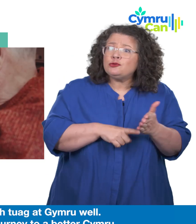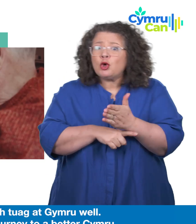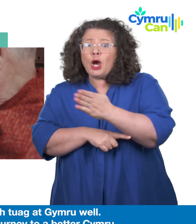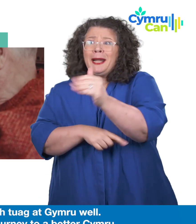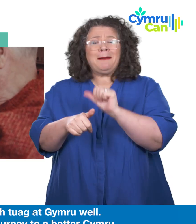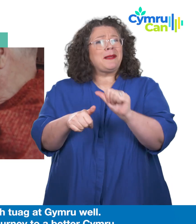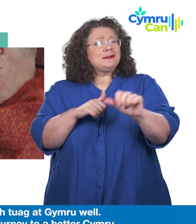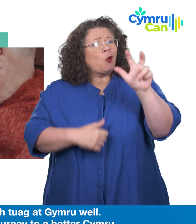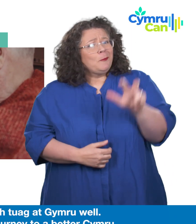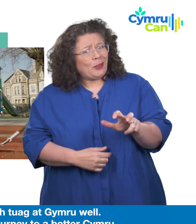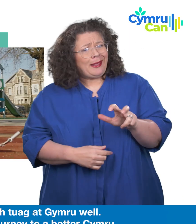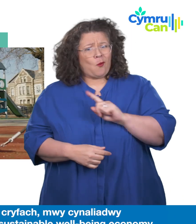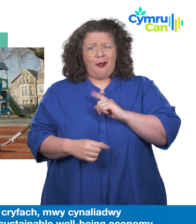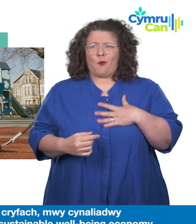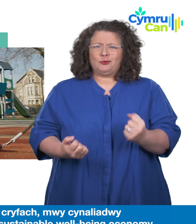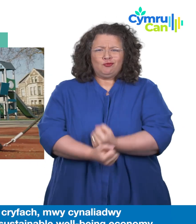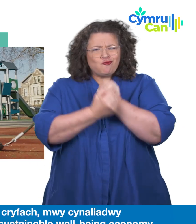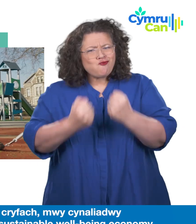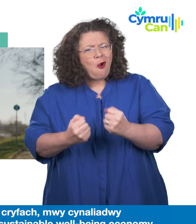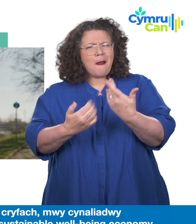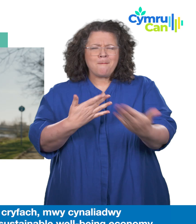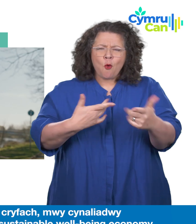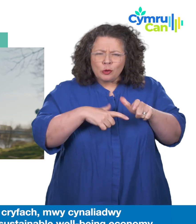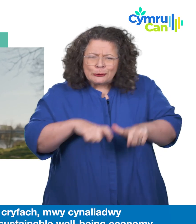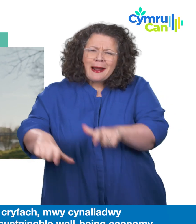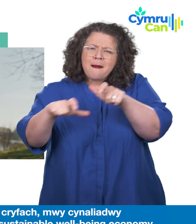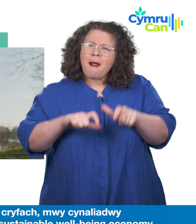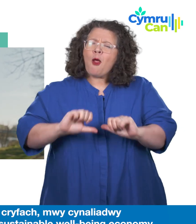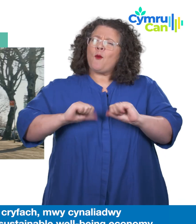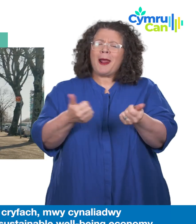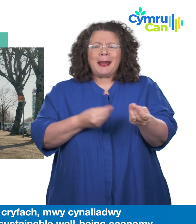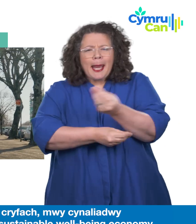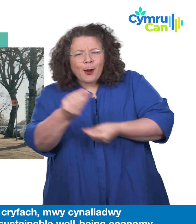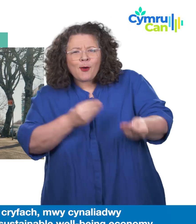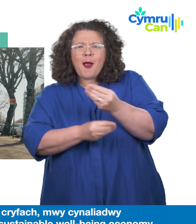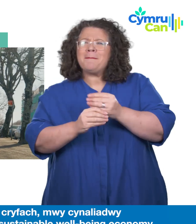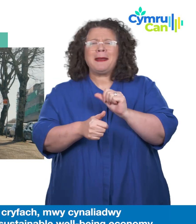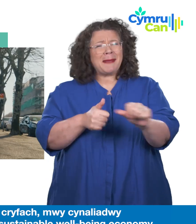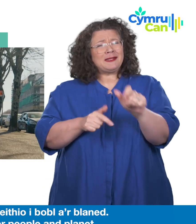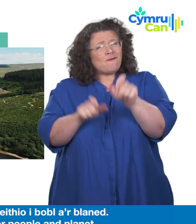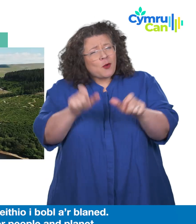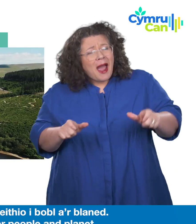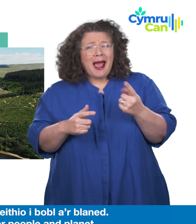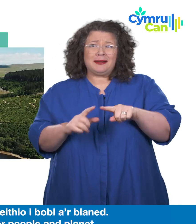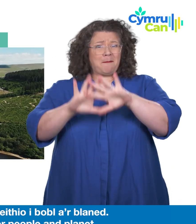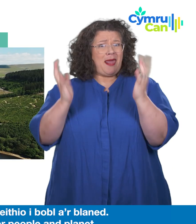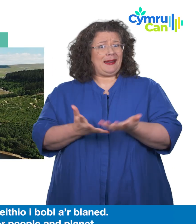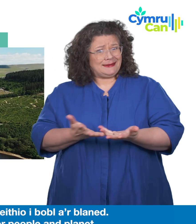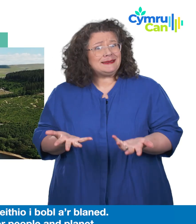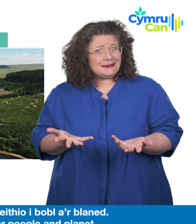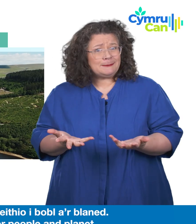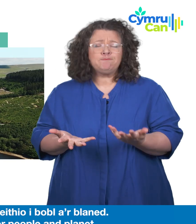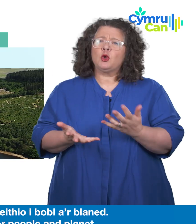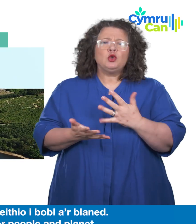the journey to a better Cymru. Because we can build a stronger, more sustainable wellbeing economy, where our decisions work for